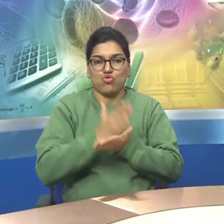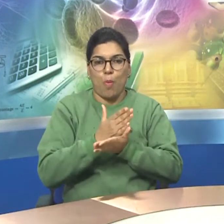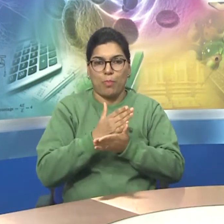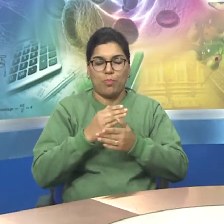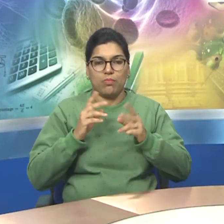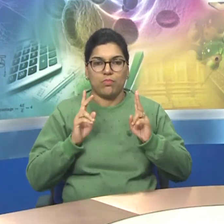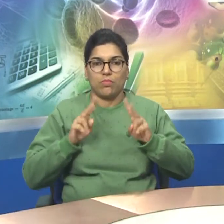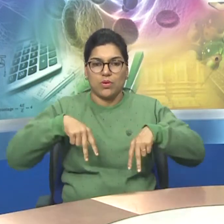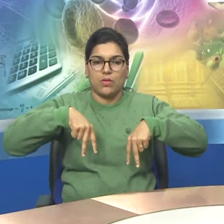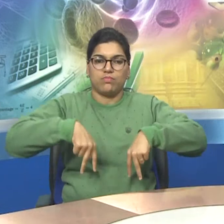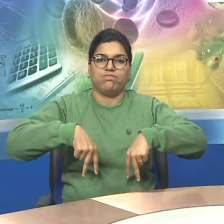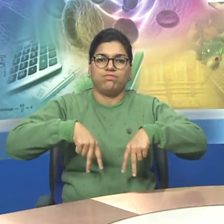Activity.